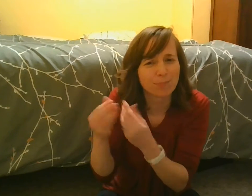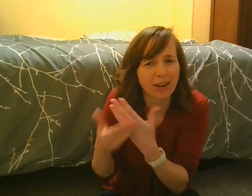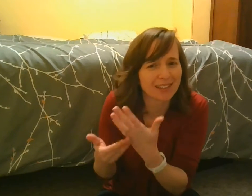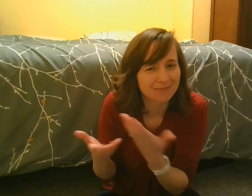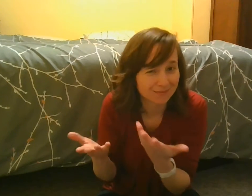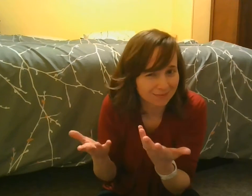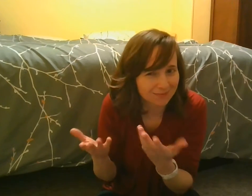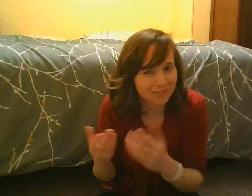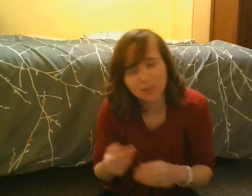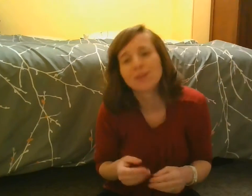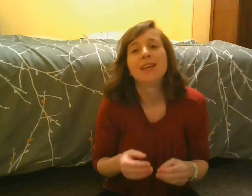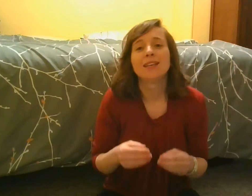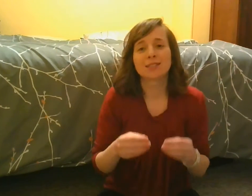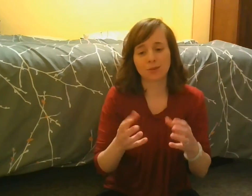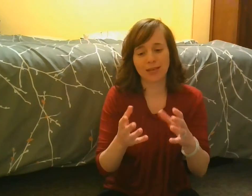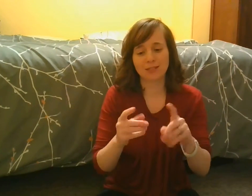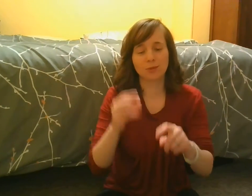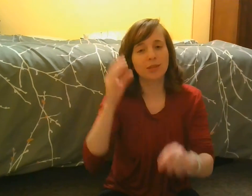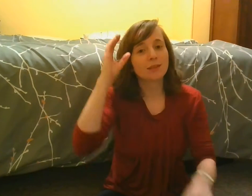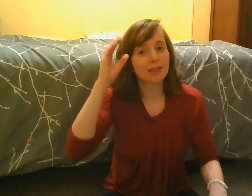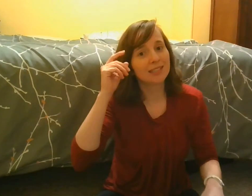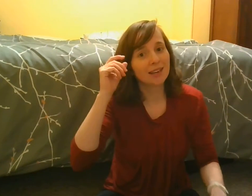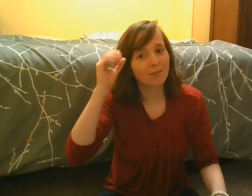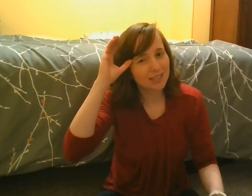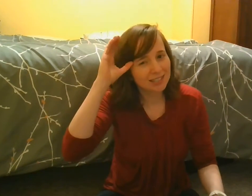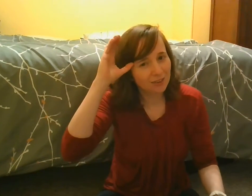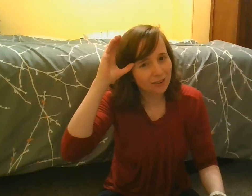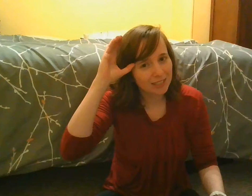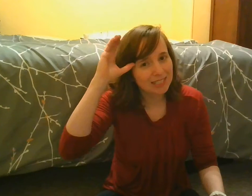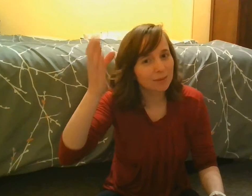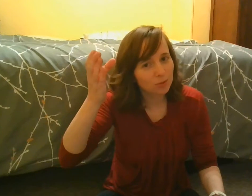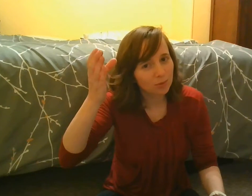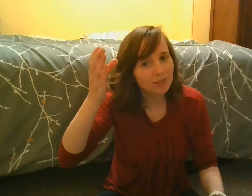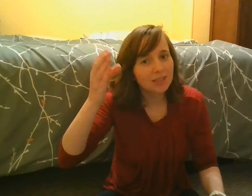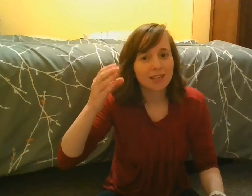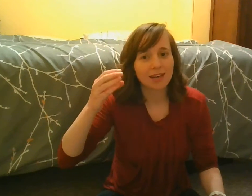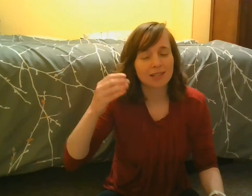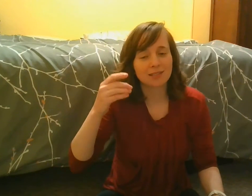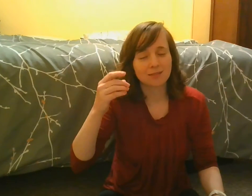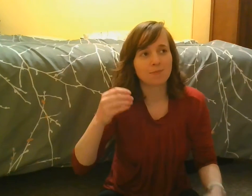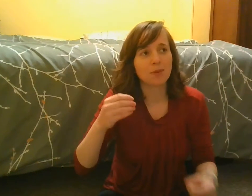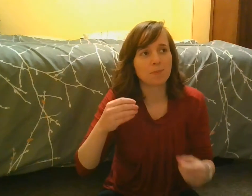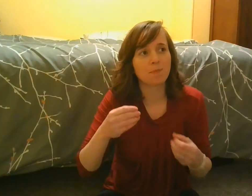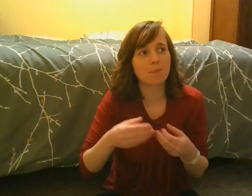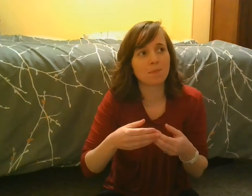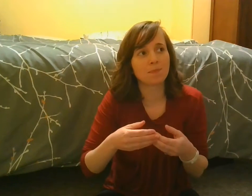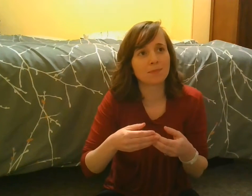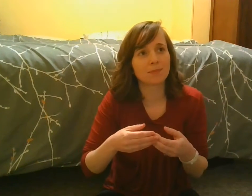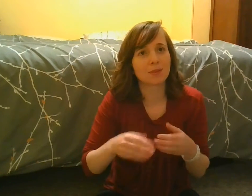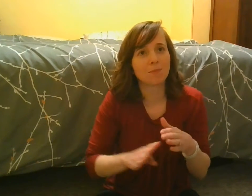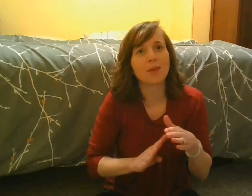bread. So it's real, like I said, everything is all conceptual, and it's the